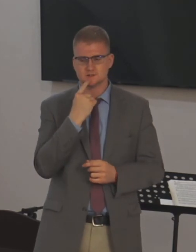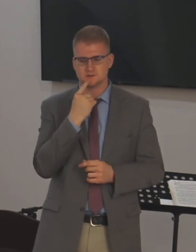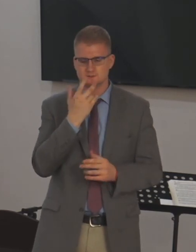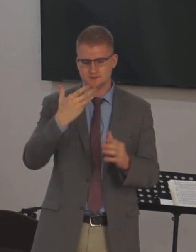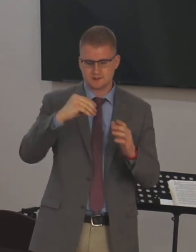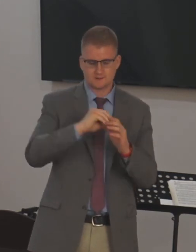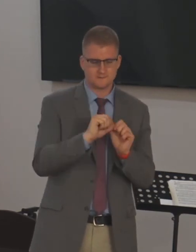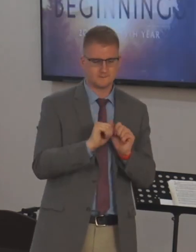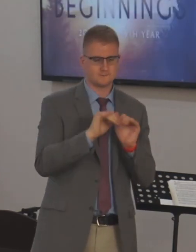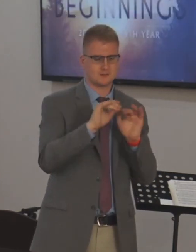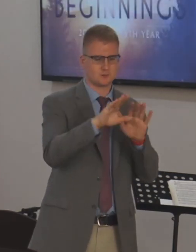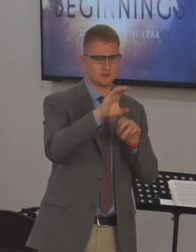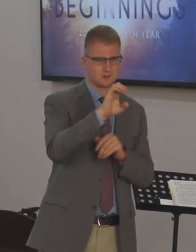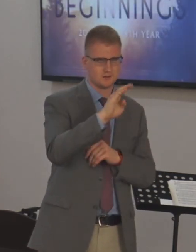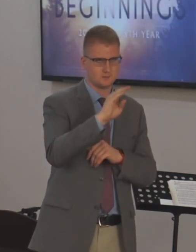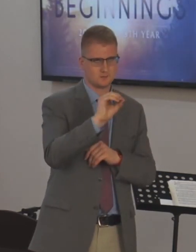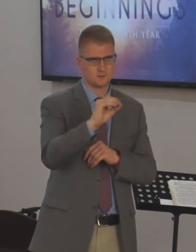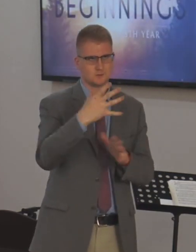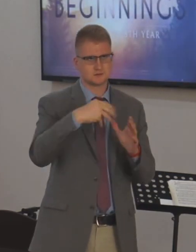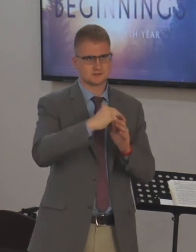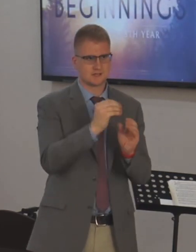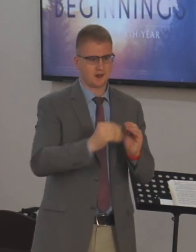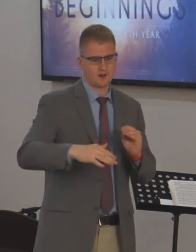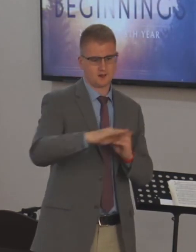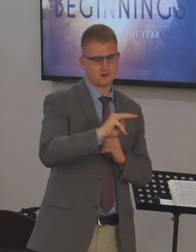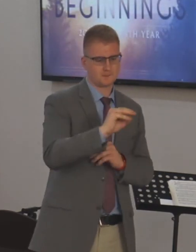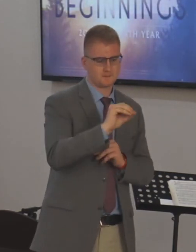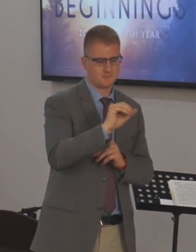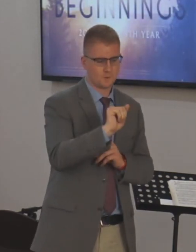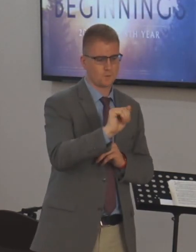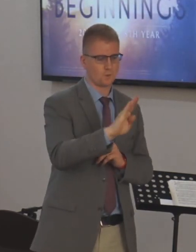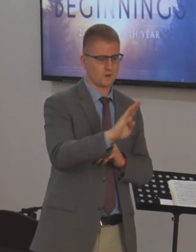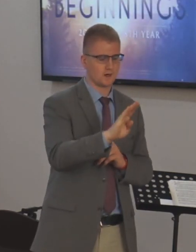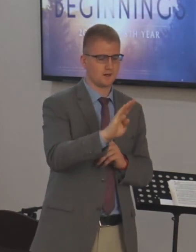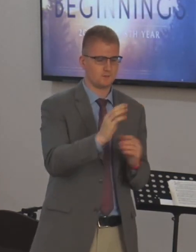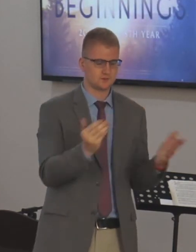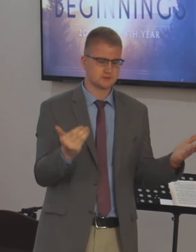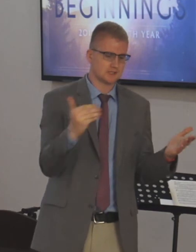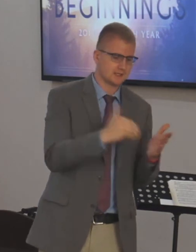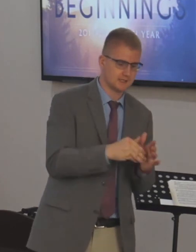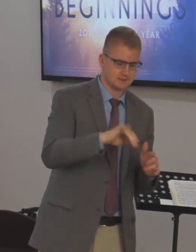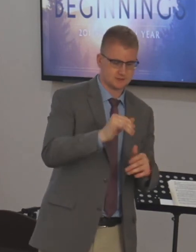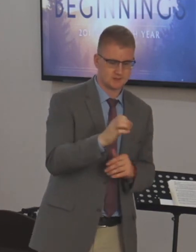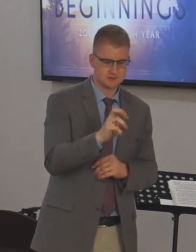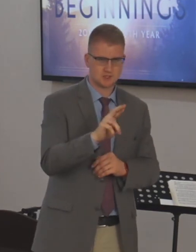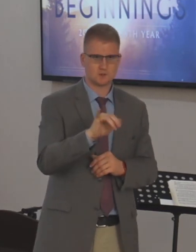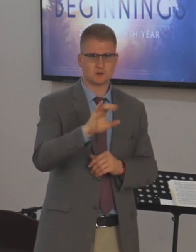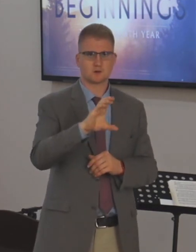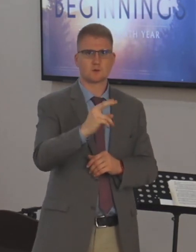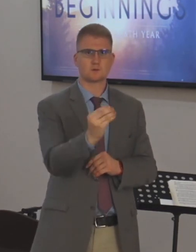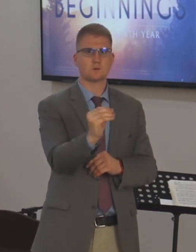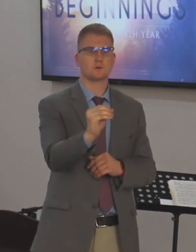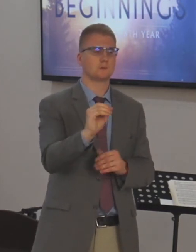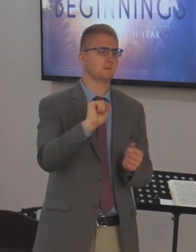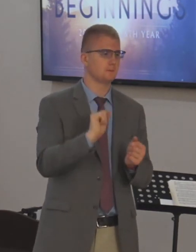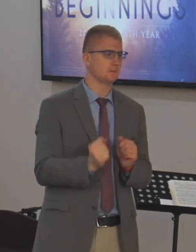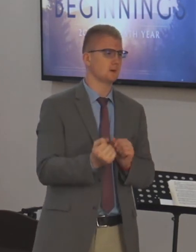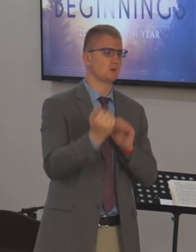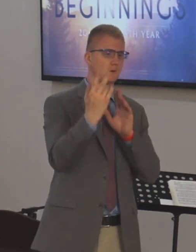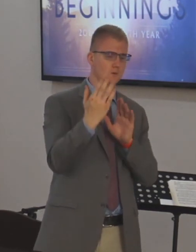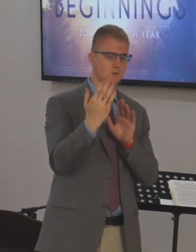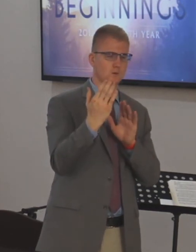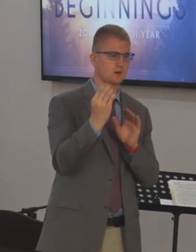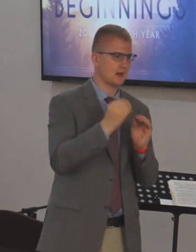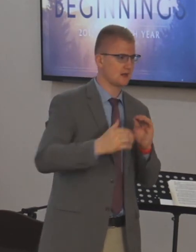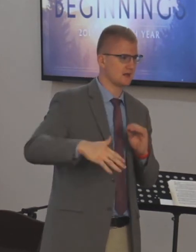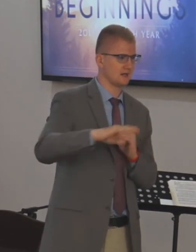Mount Nebo, which is in the land of Moab, that is over against Jericho. Behold, the land of Canaan, which I will give unto